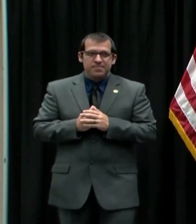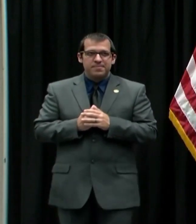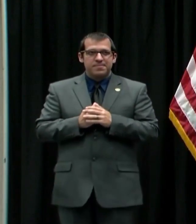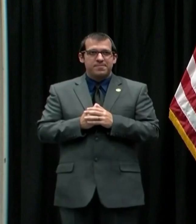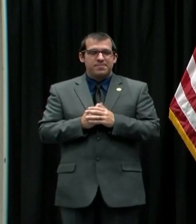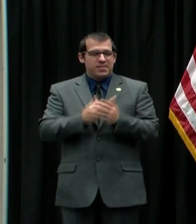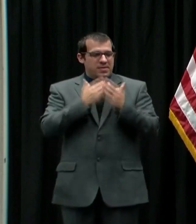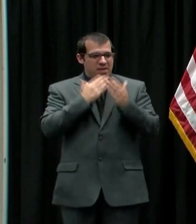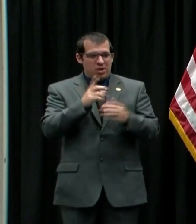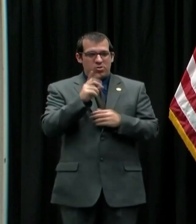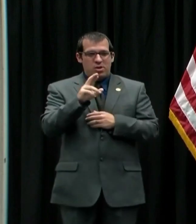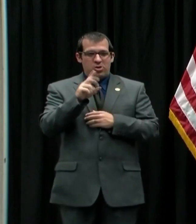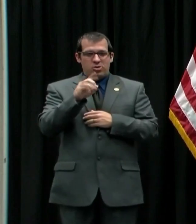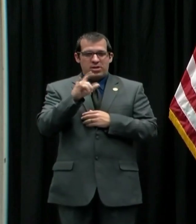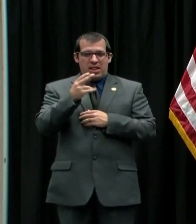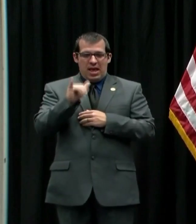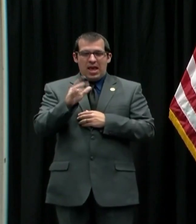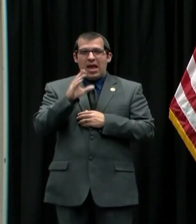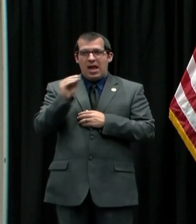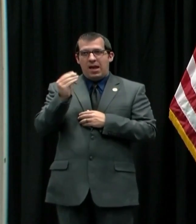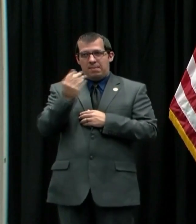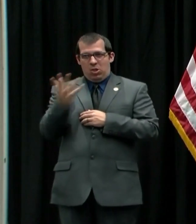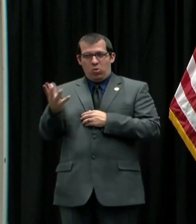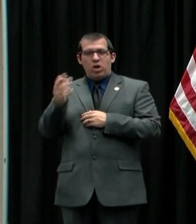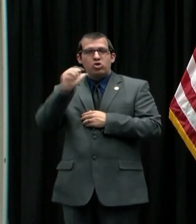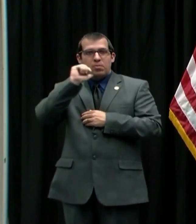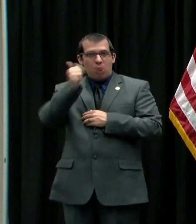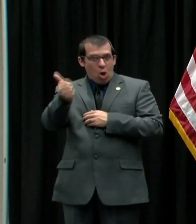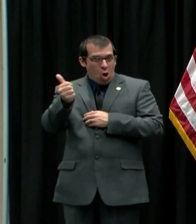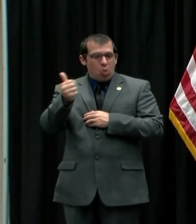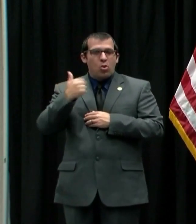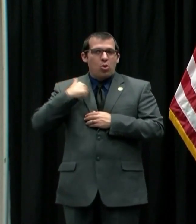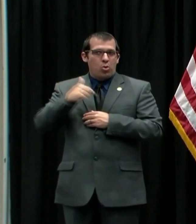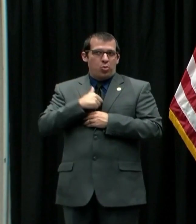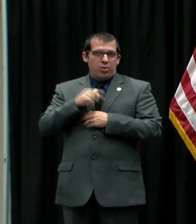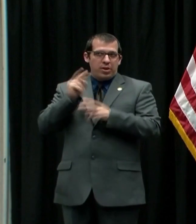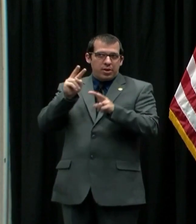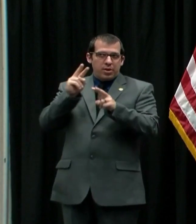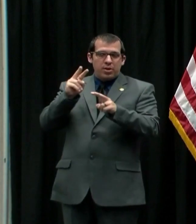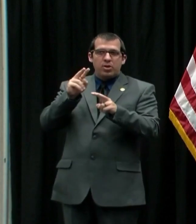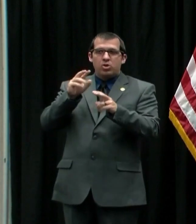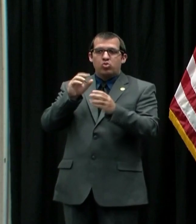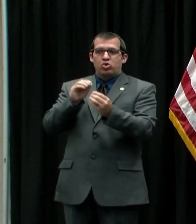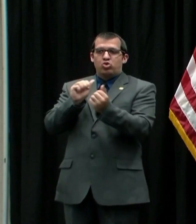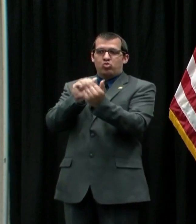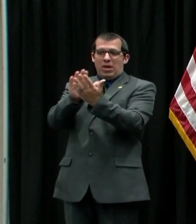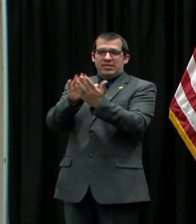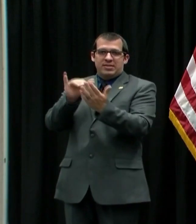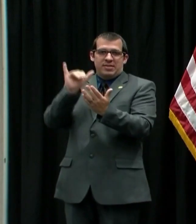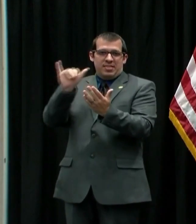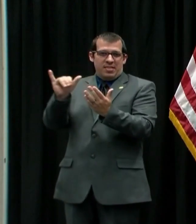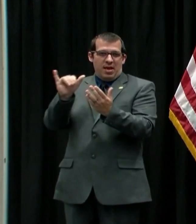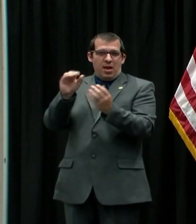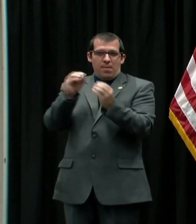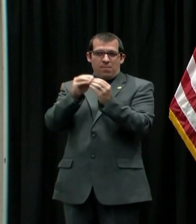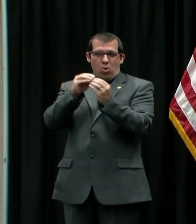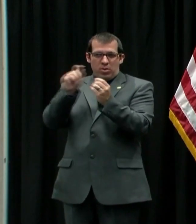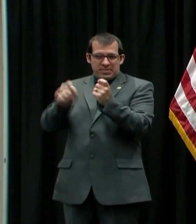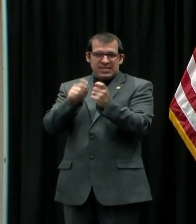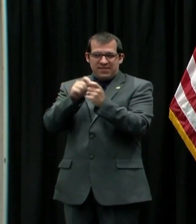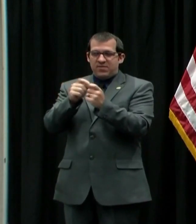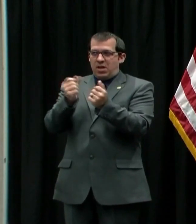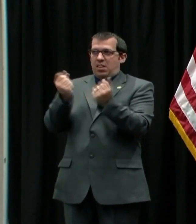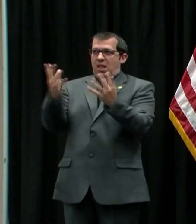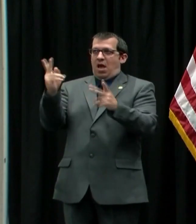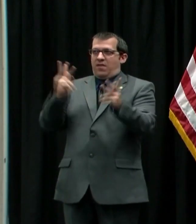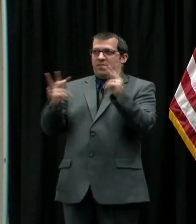Thank you, Dr. Dillehay. And by the way, tomorrow we do hope to address that more specifically. I've been asked by a